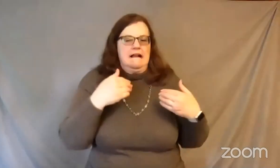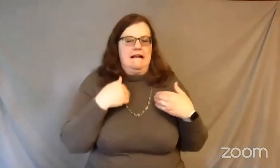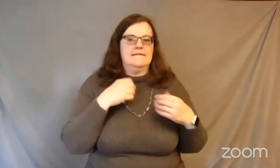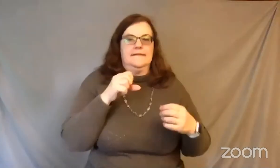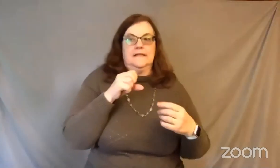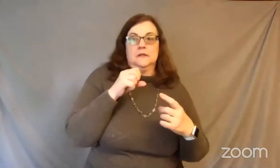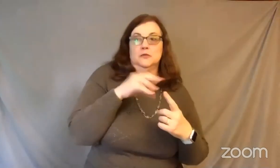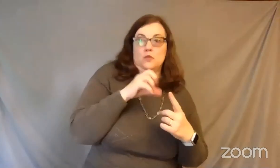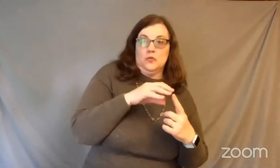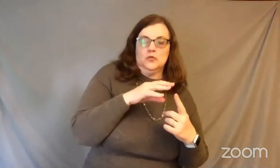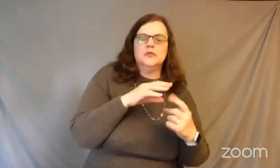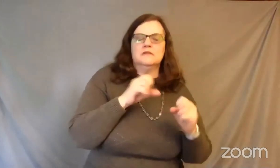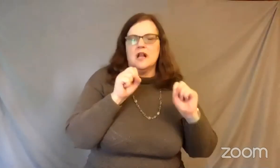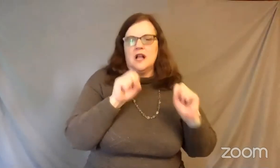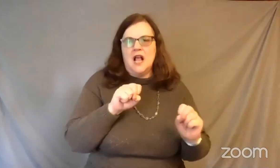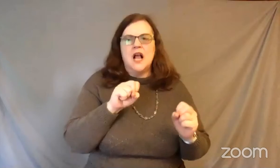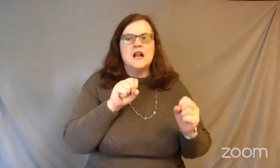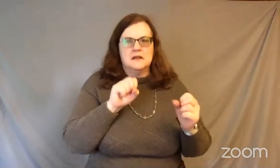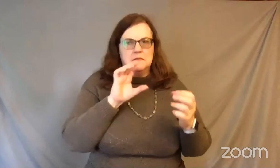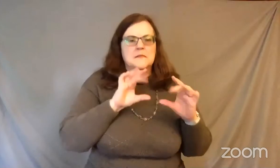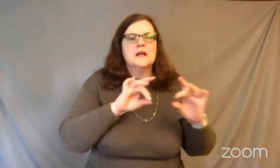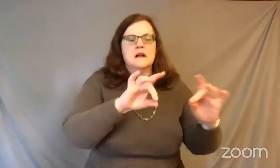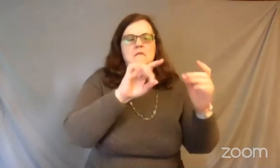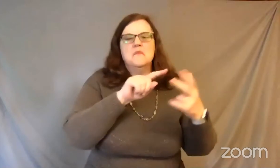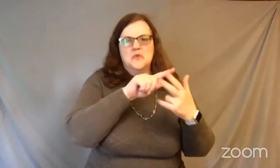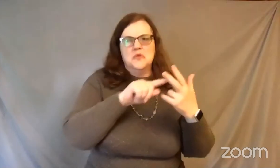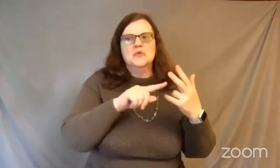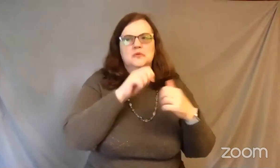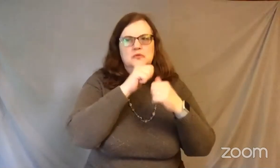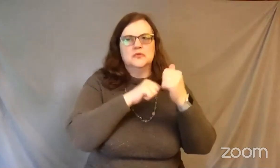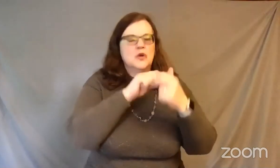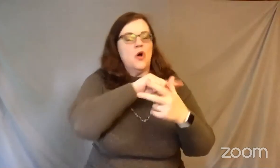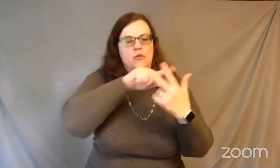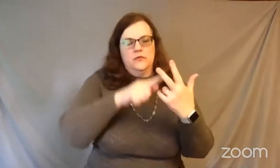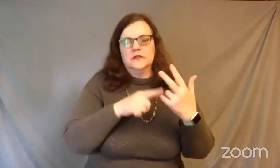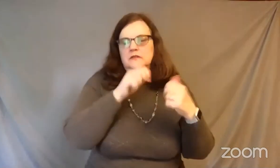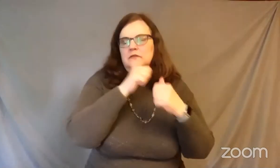So it appears that the doubling structure and the final position structure must be related.